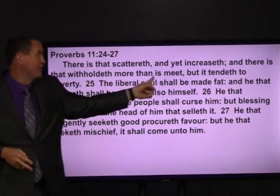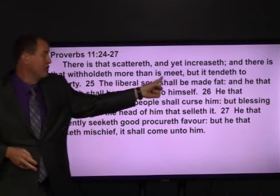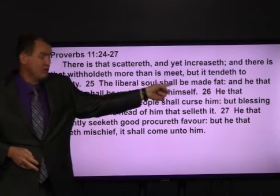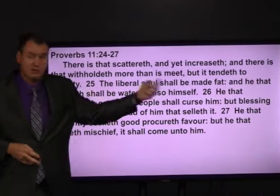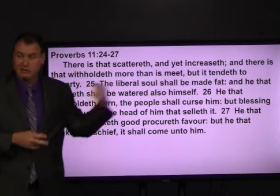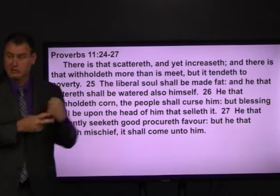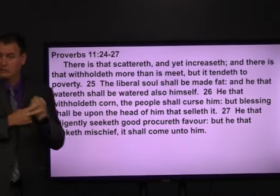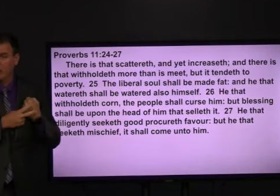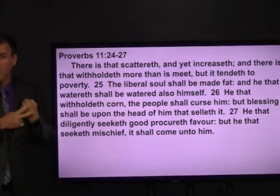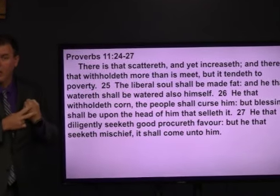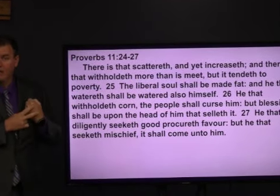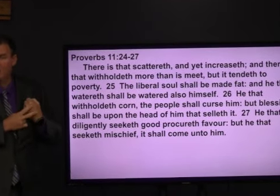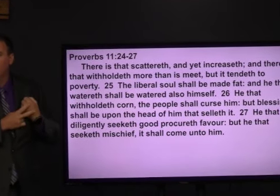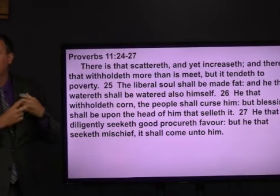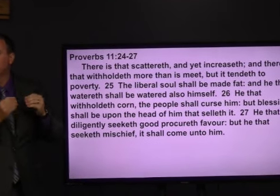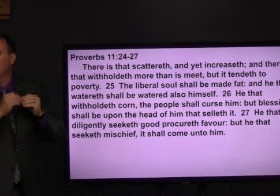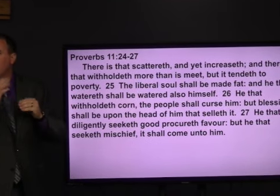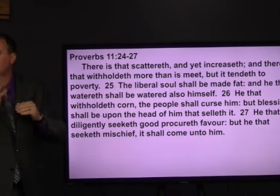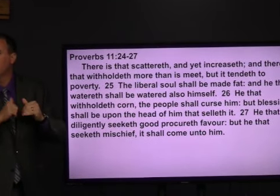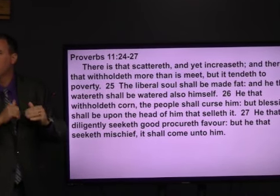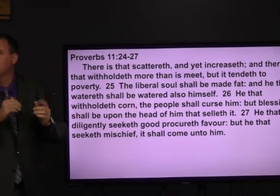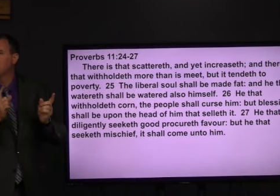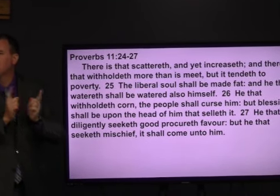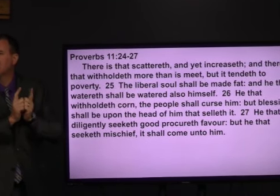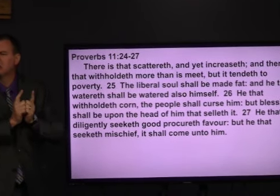withhold it more than is meet,